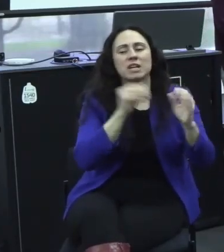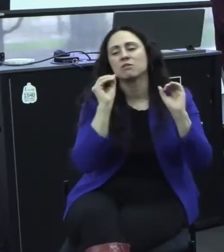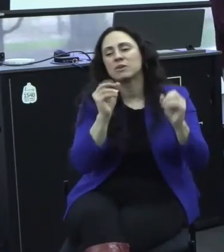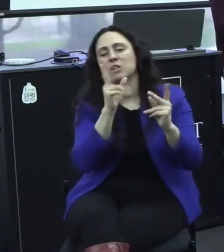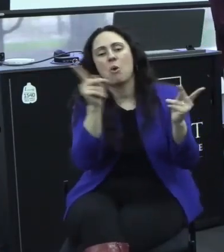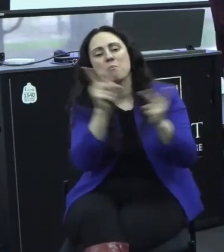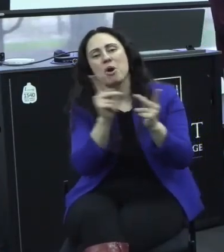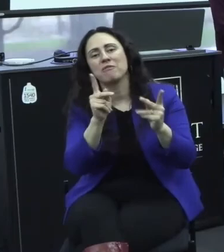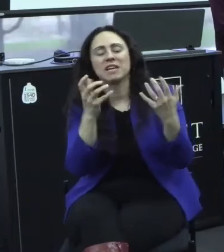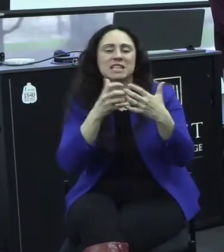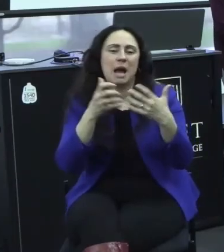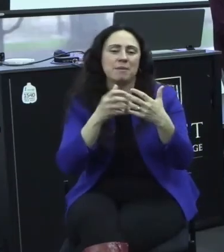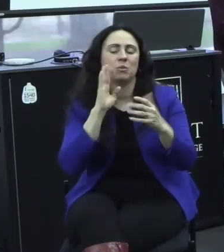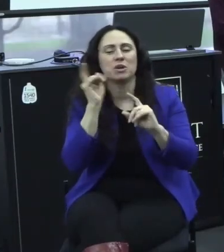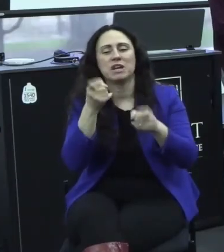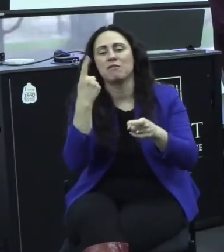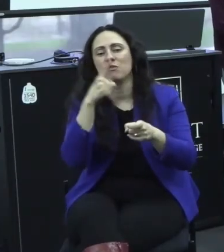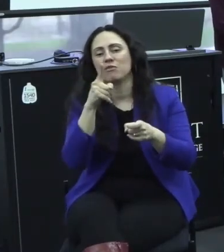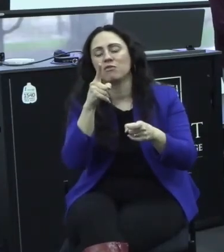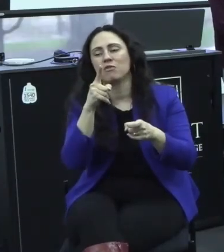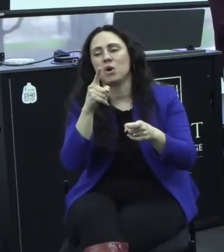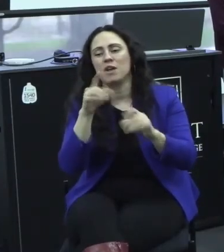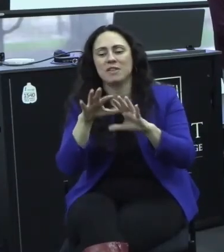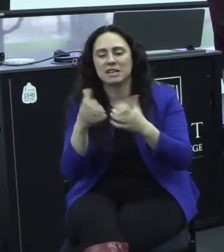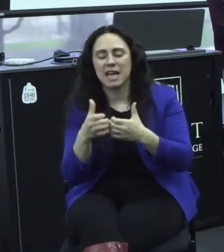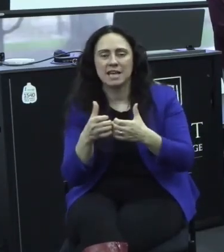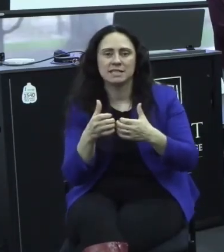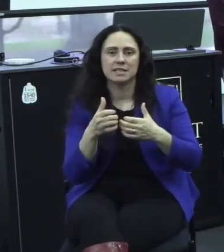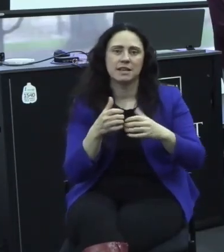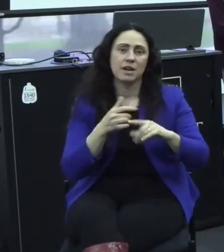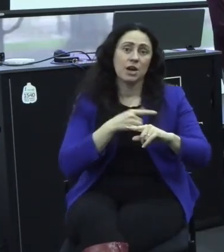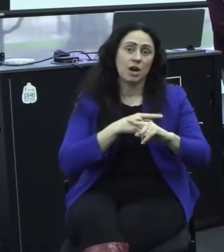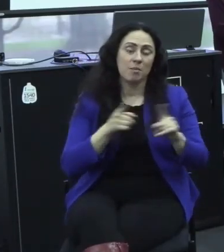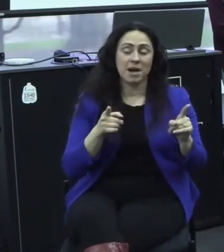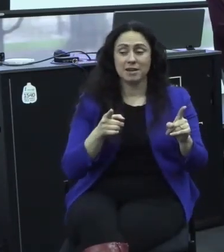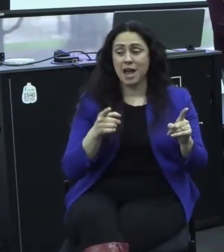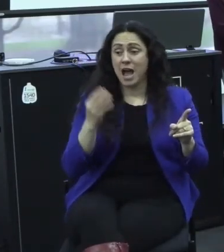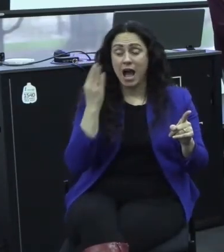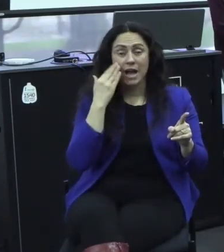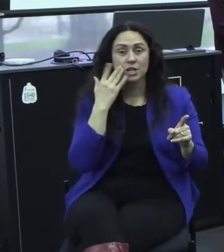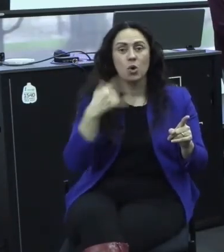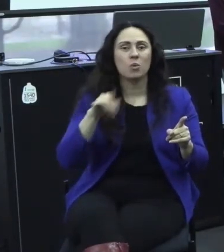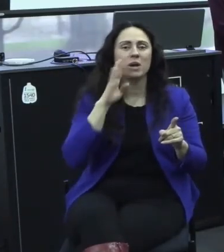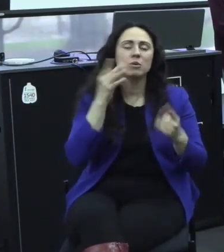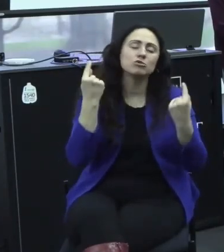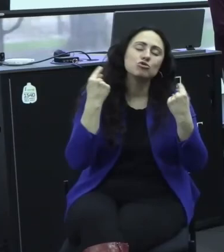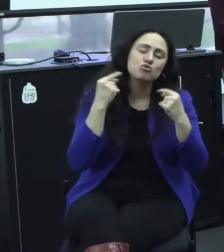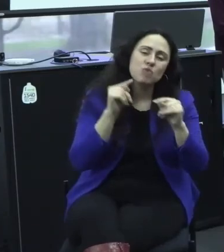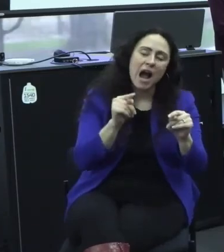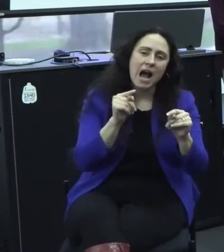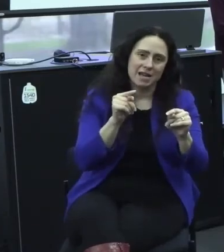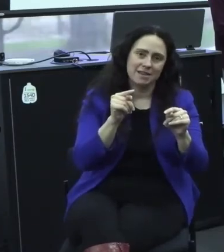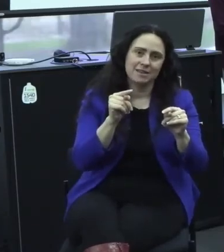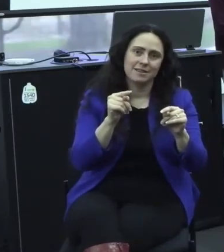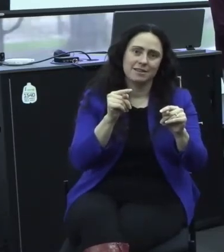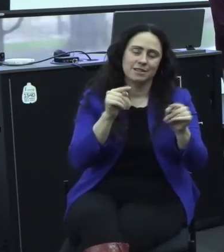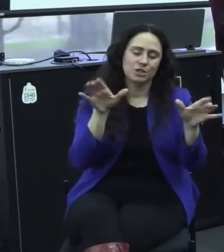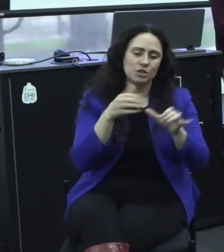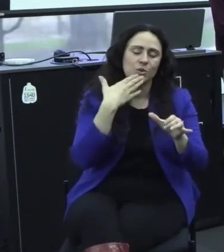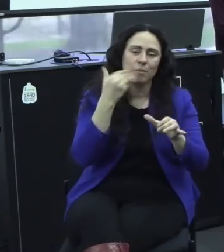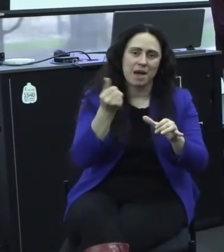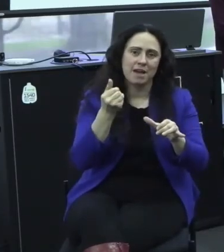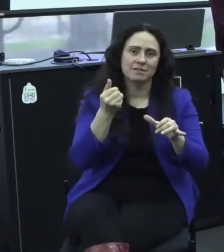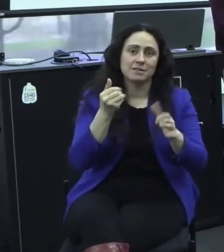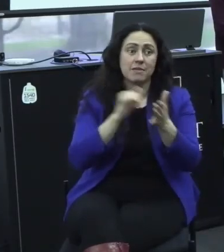set of accommodations I'm going to give you from our classroom, but I know them just as much as me that we're going to strive for that and we're going to work towards it. And that's why things